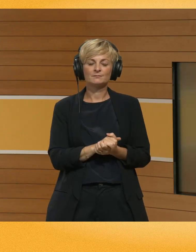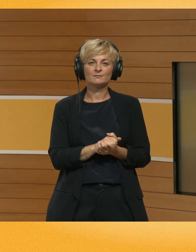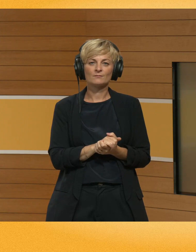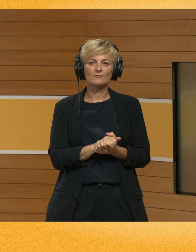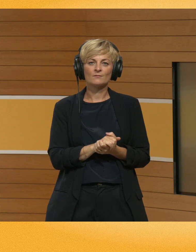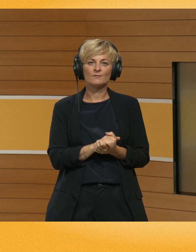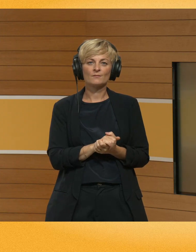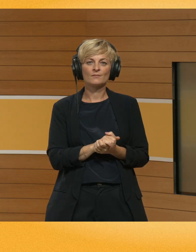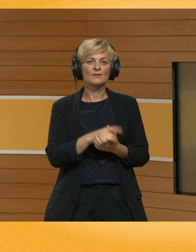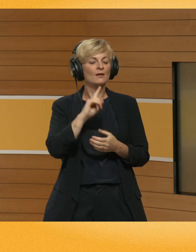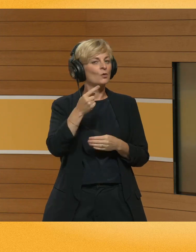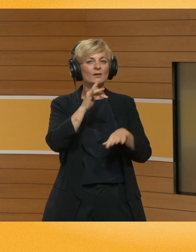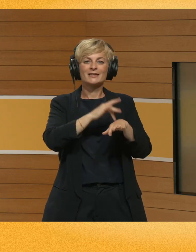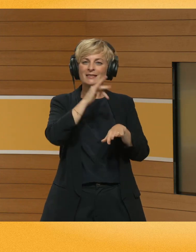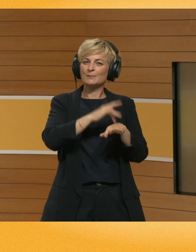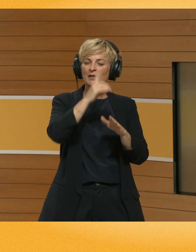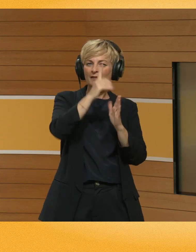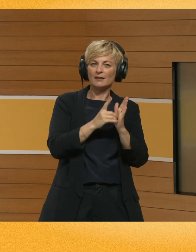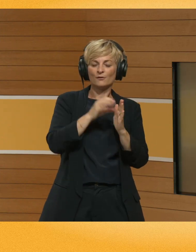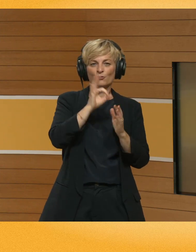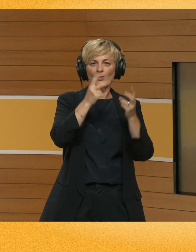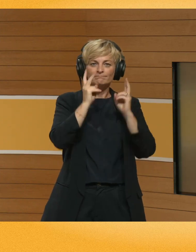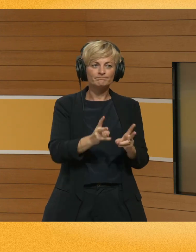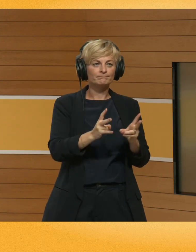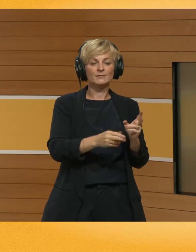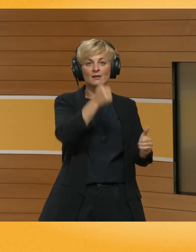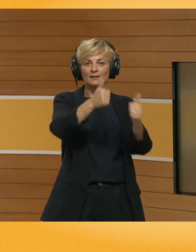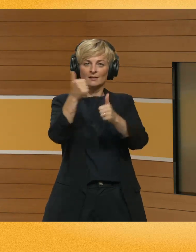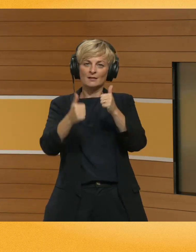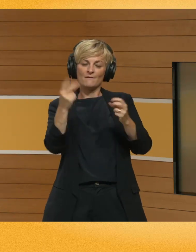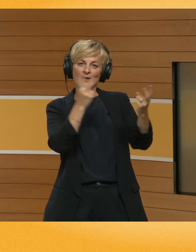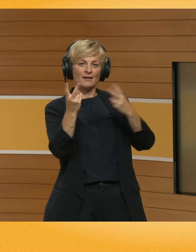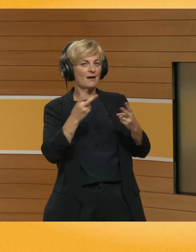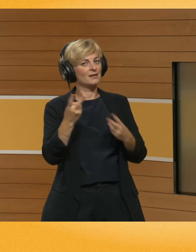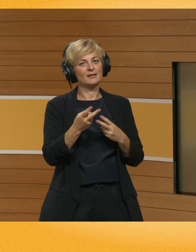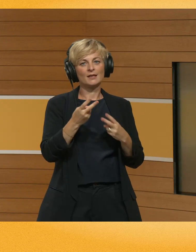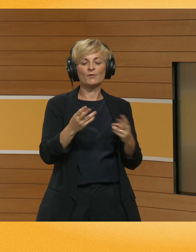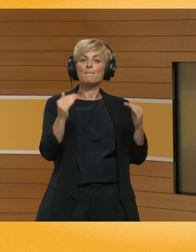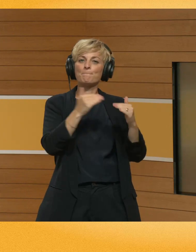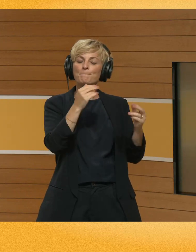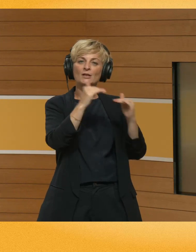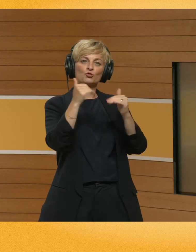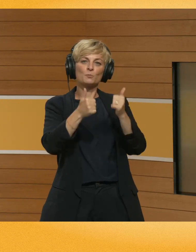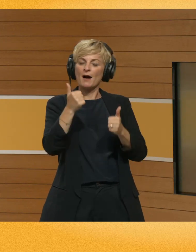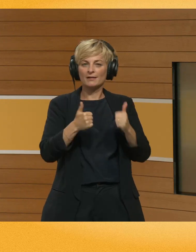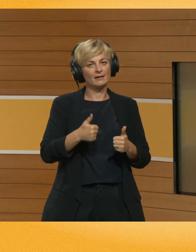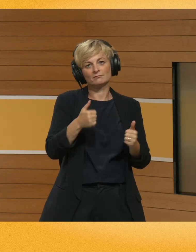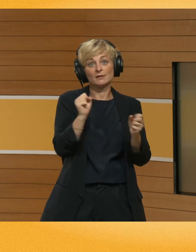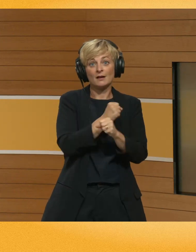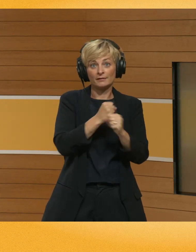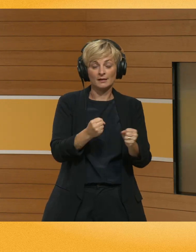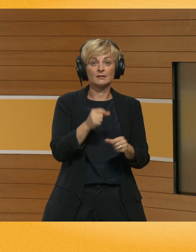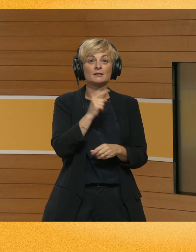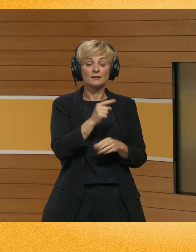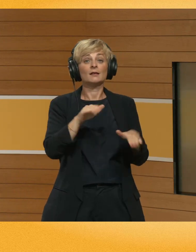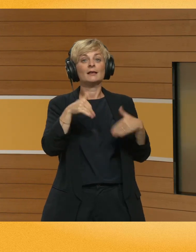database. There was a small initiative of hospitals out of the Magnet study who tried to build up this